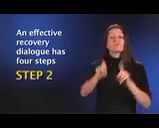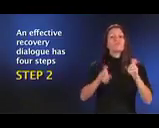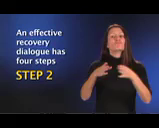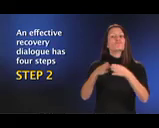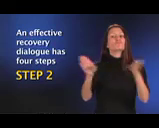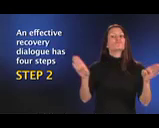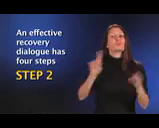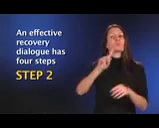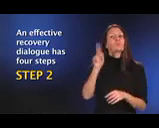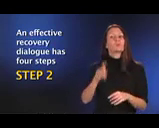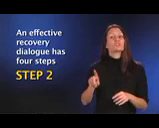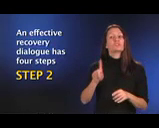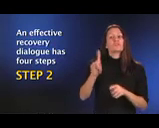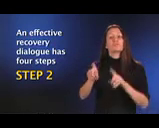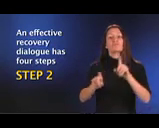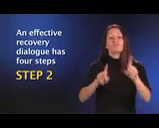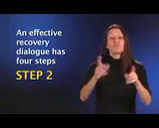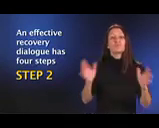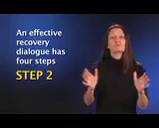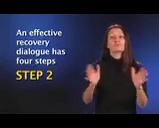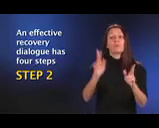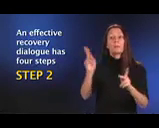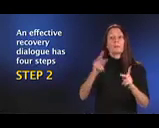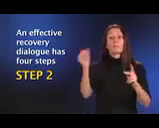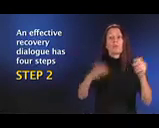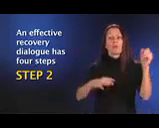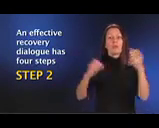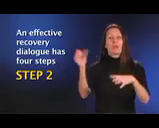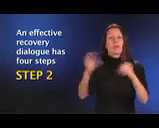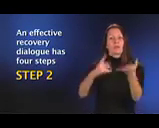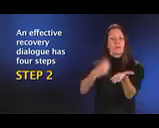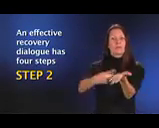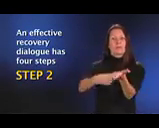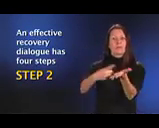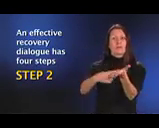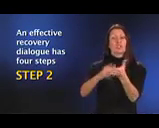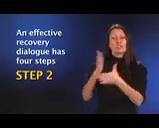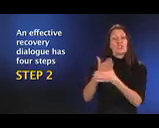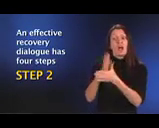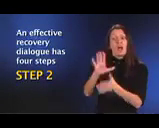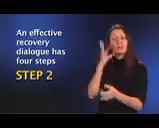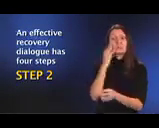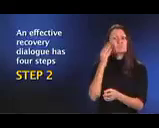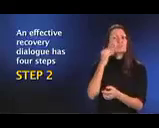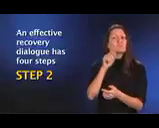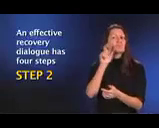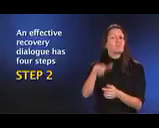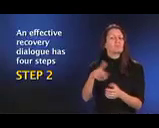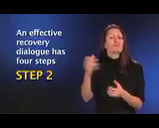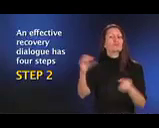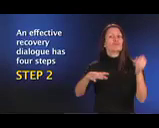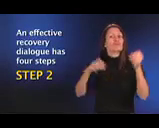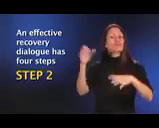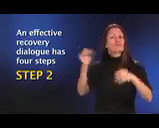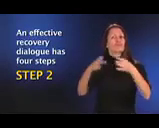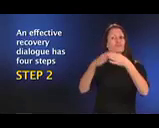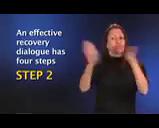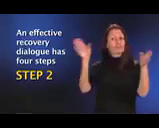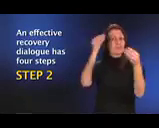questions to the group that get people discussing the topic in general. They don't have to share their own experiences.